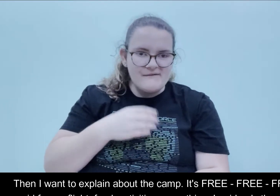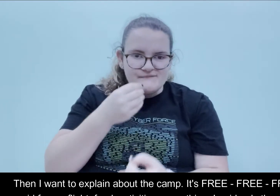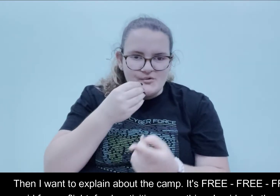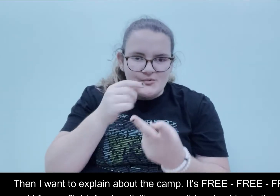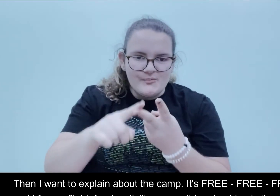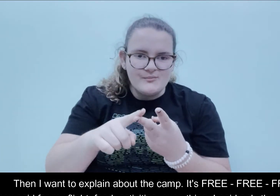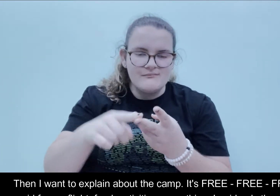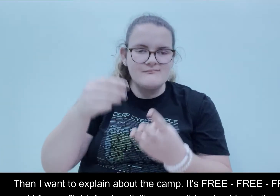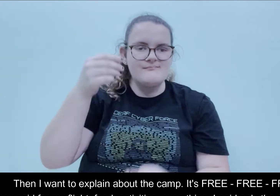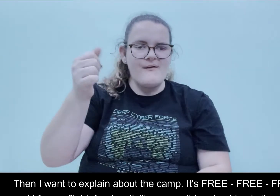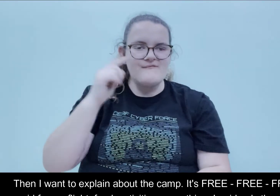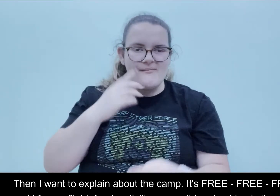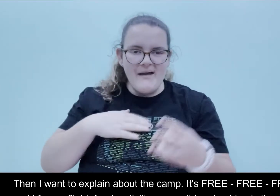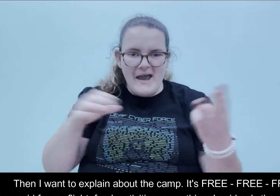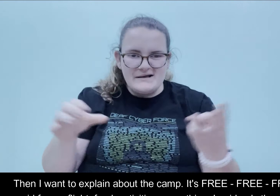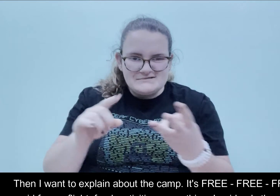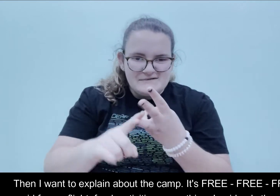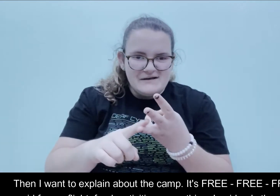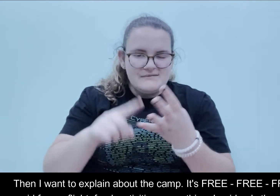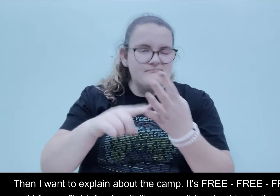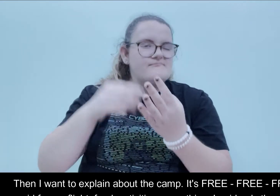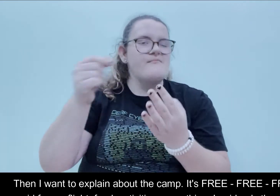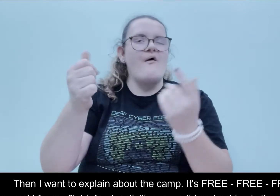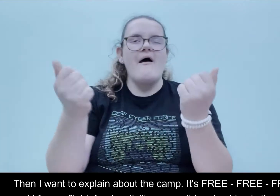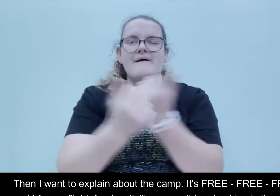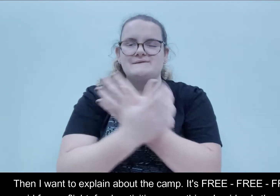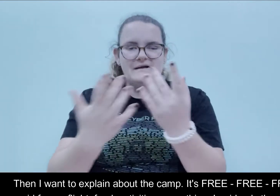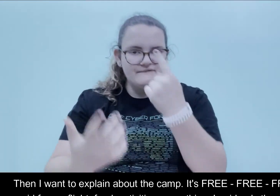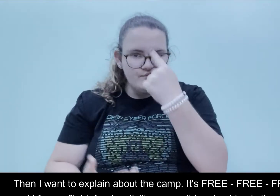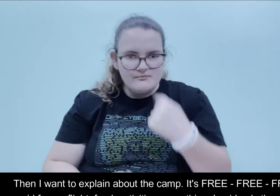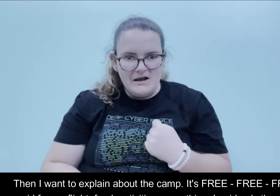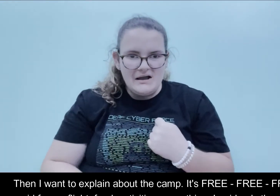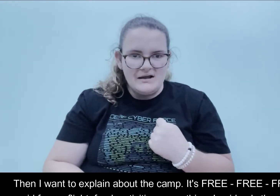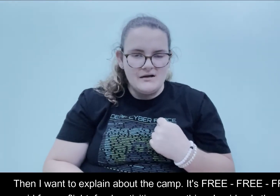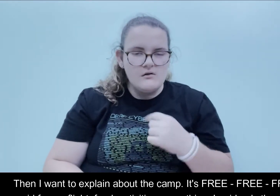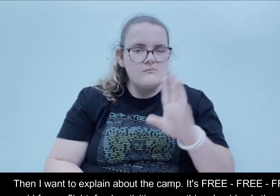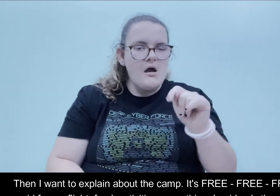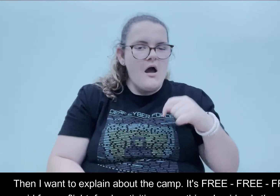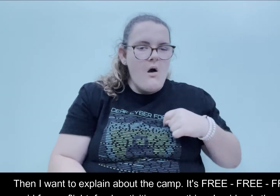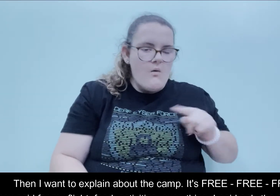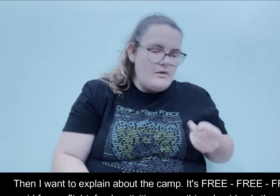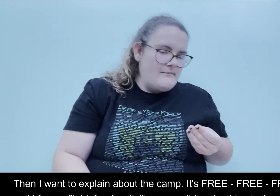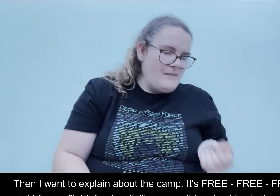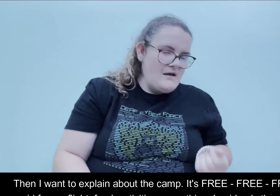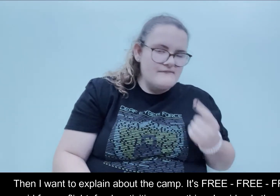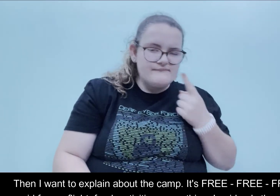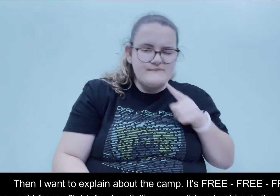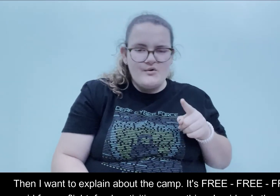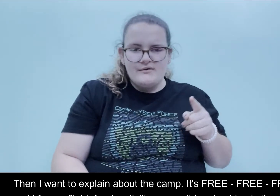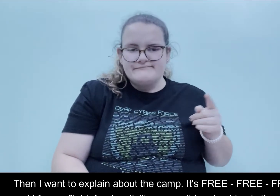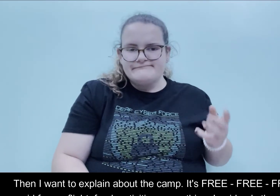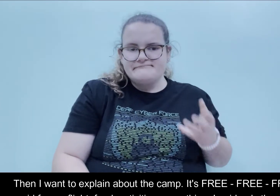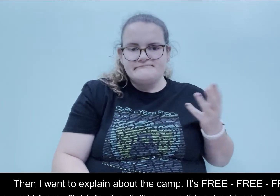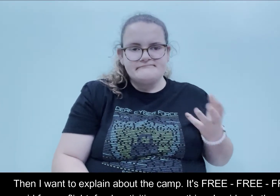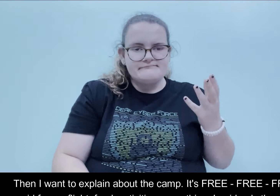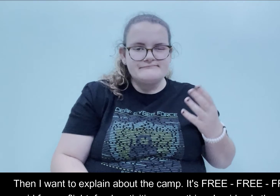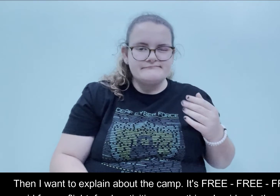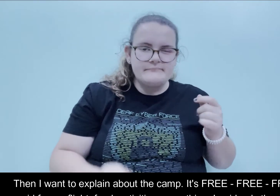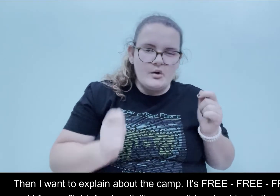camp paid for my flight. They paid for my food. They paid for my activities. They paid for everything for